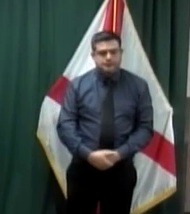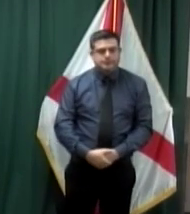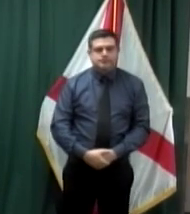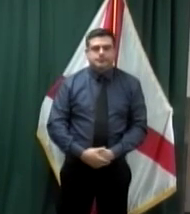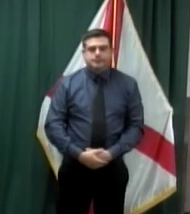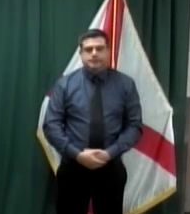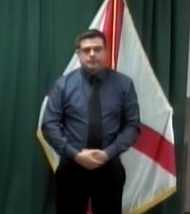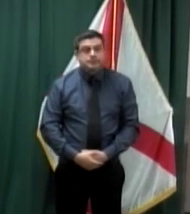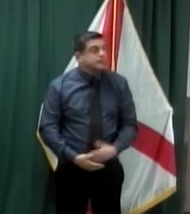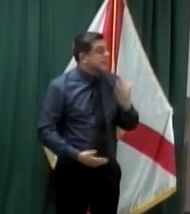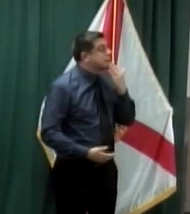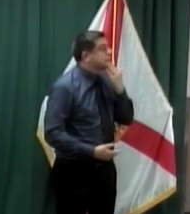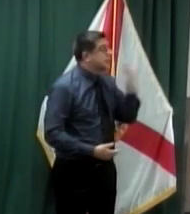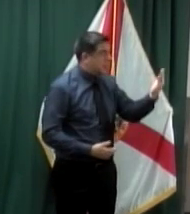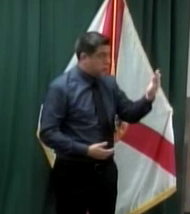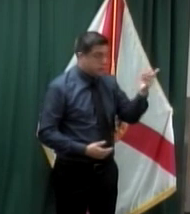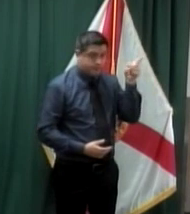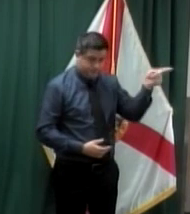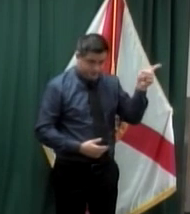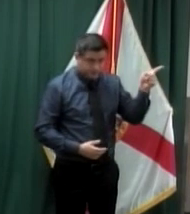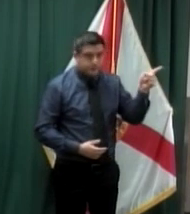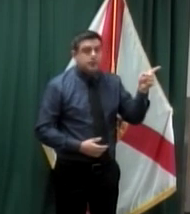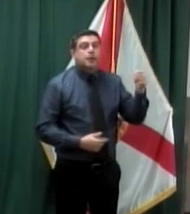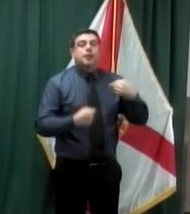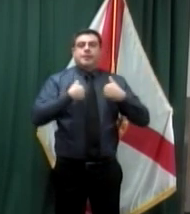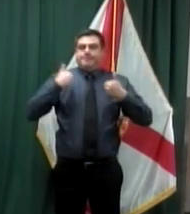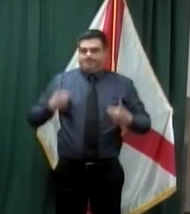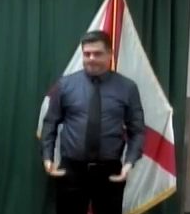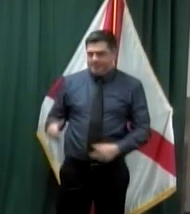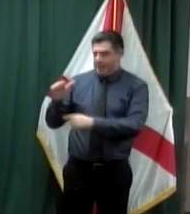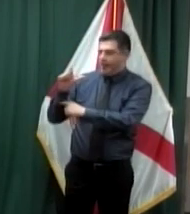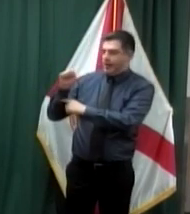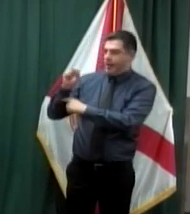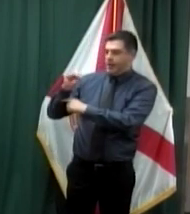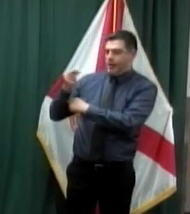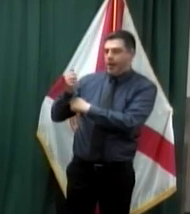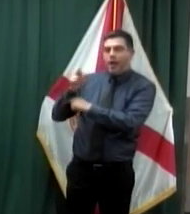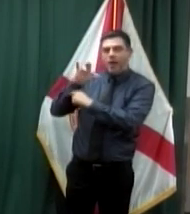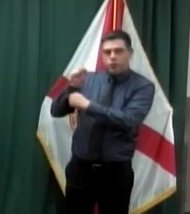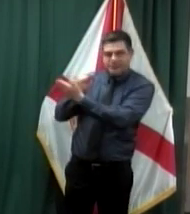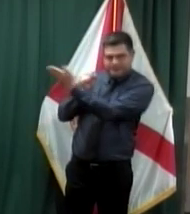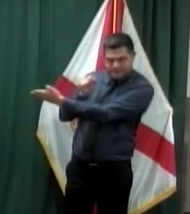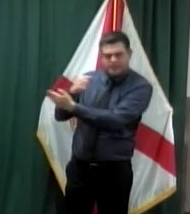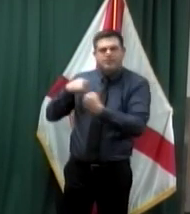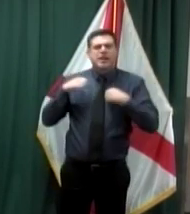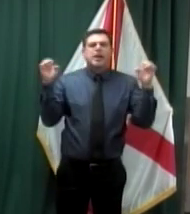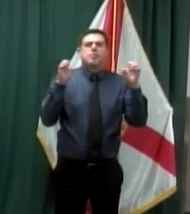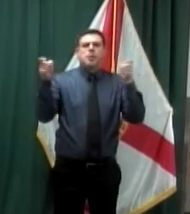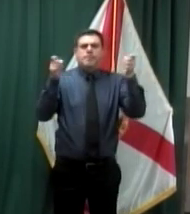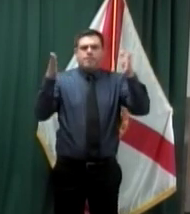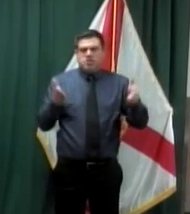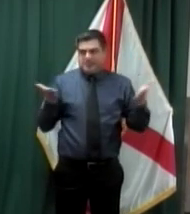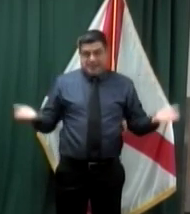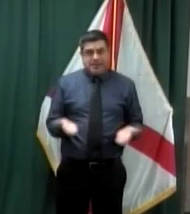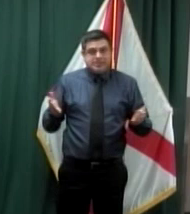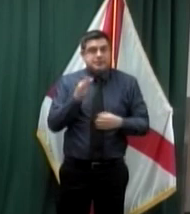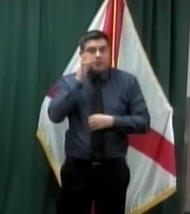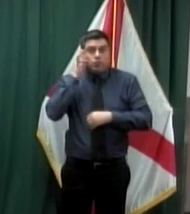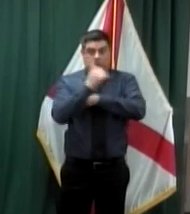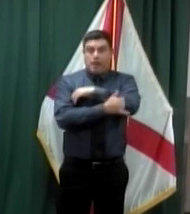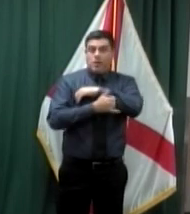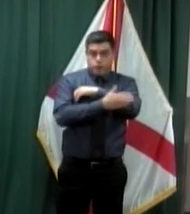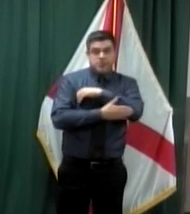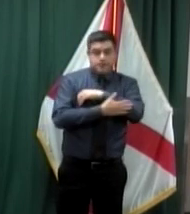Thank you, Chairman. I'm Alan Harris, Emergency Manager here in Seminole County. We've been working with the businesses as they begin